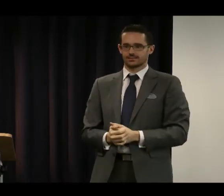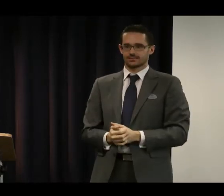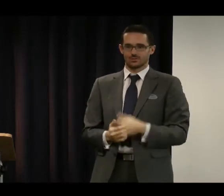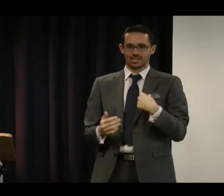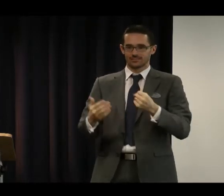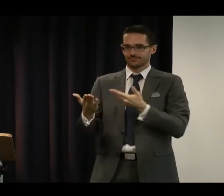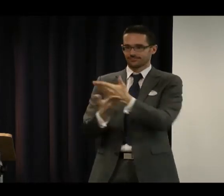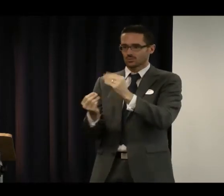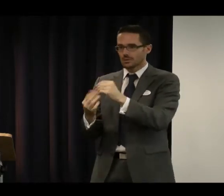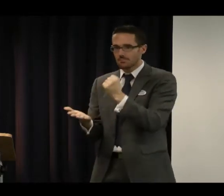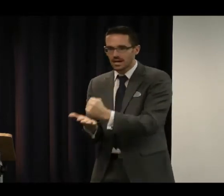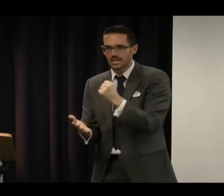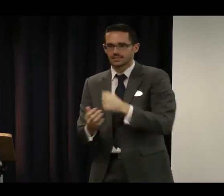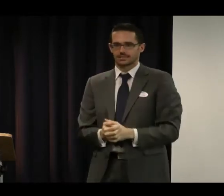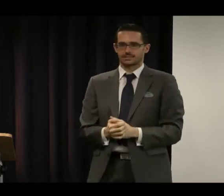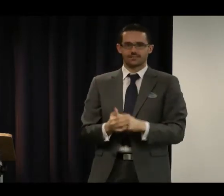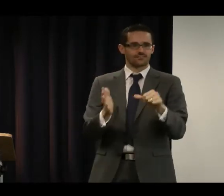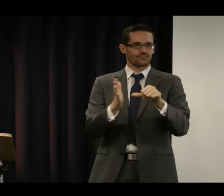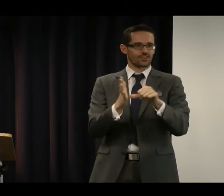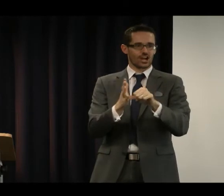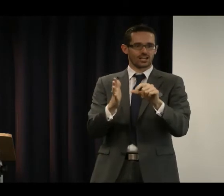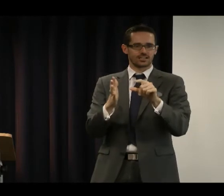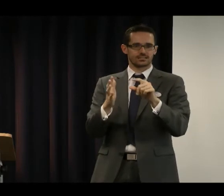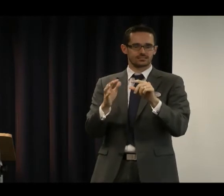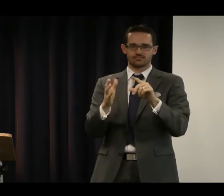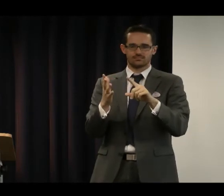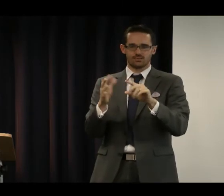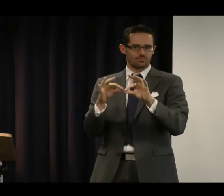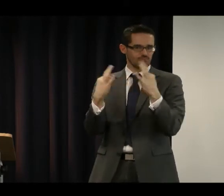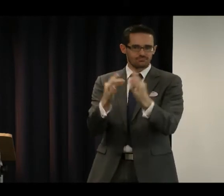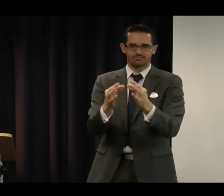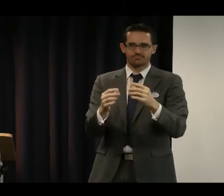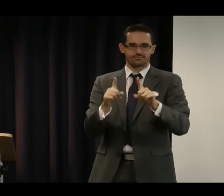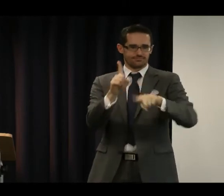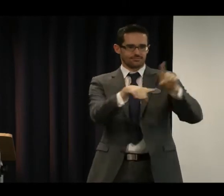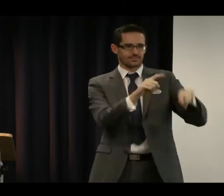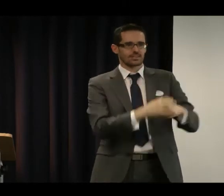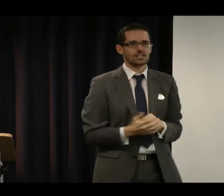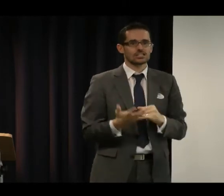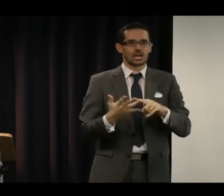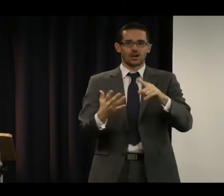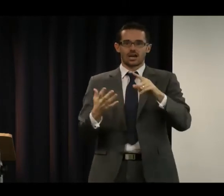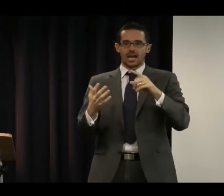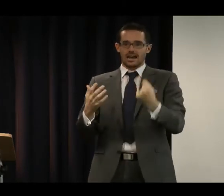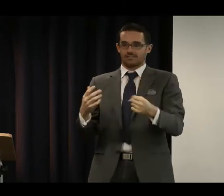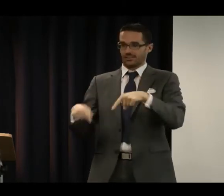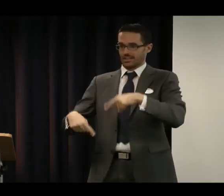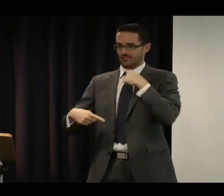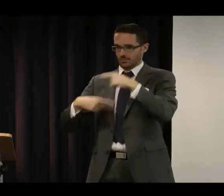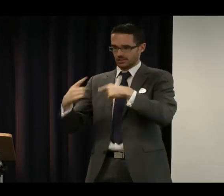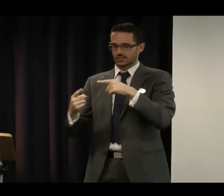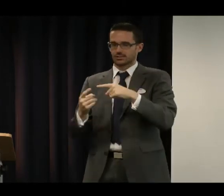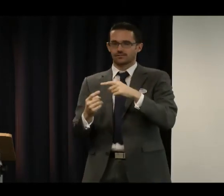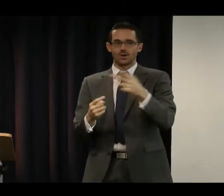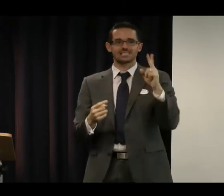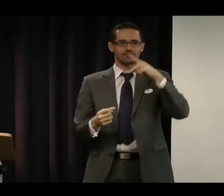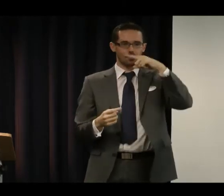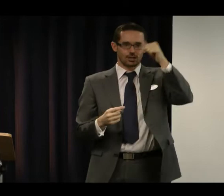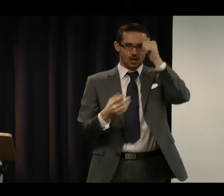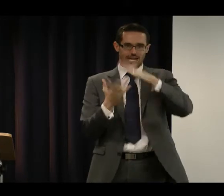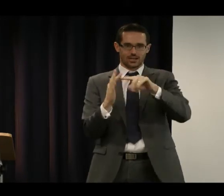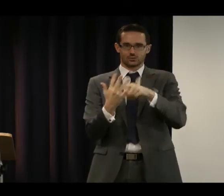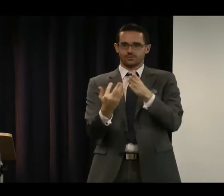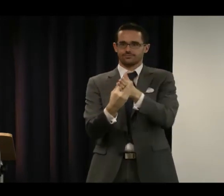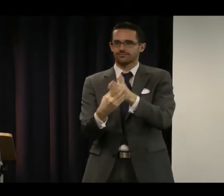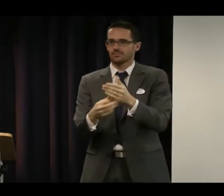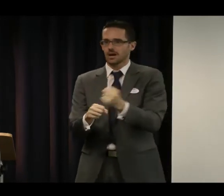finances are a key part of our lives. We deal with banks, financial transactions, financial organisations in our daily lives. So to have